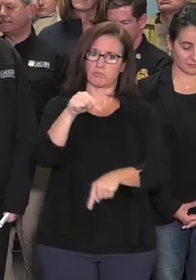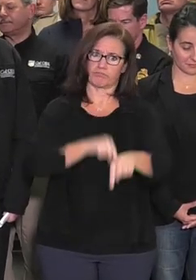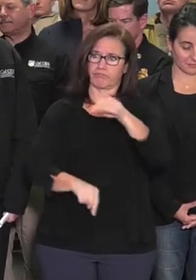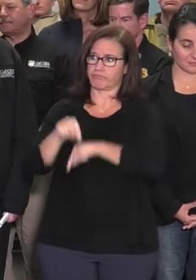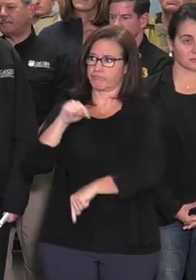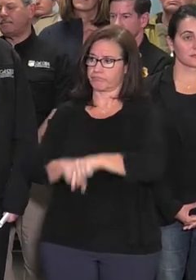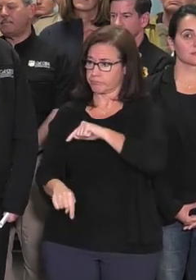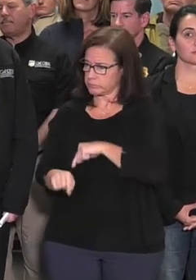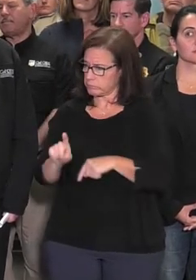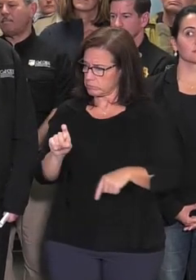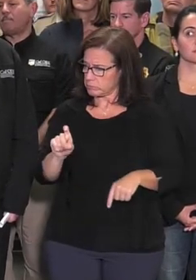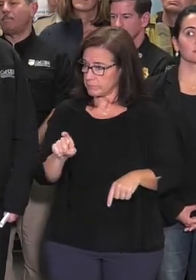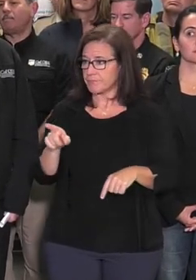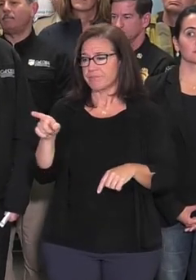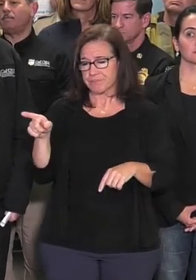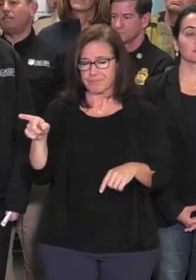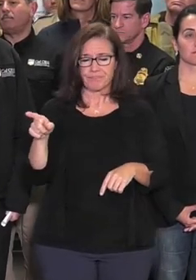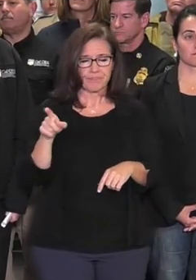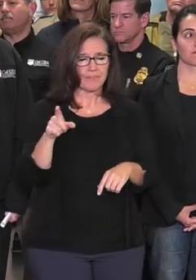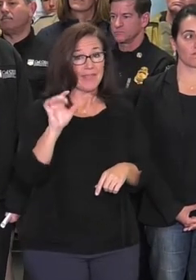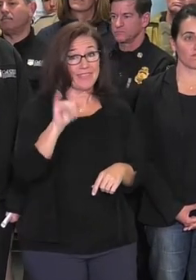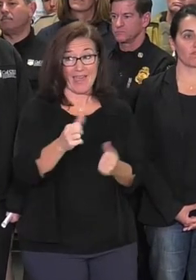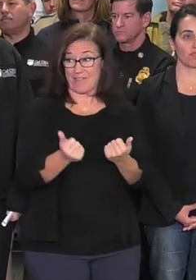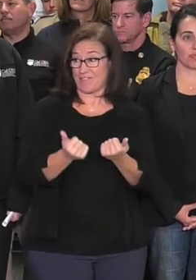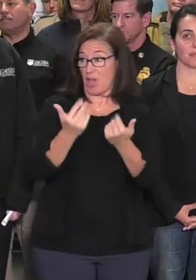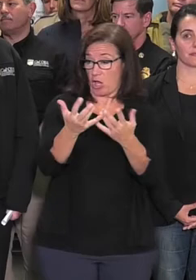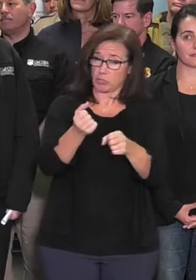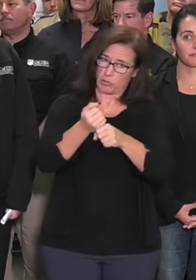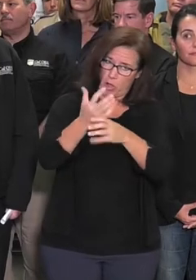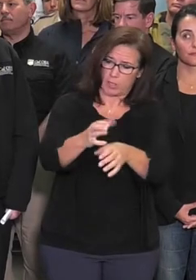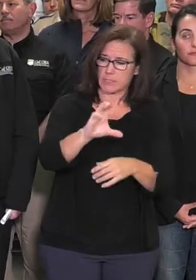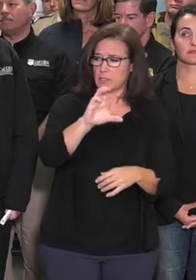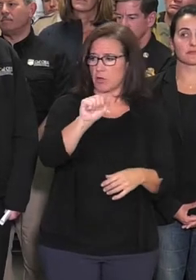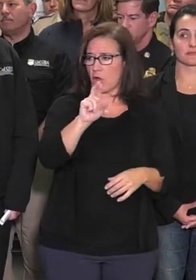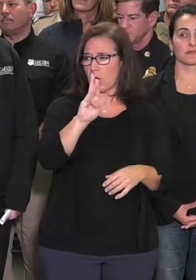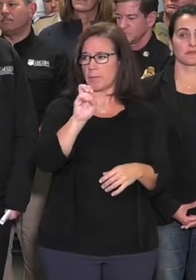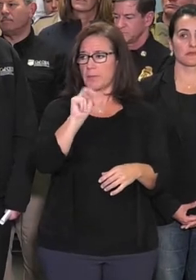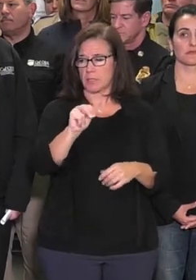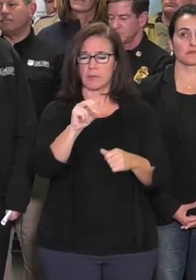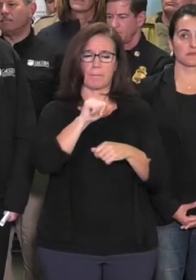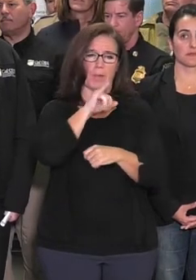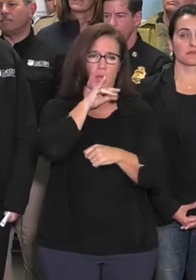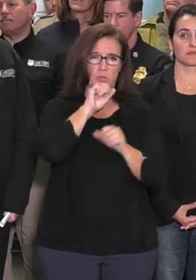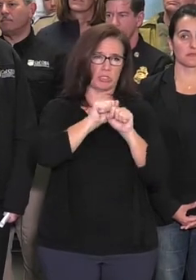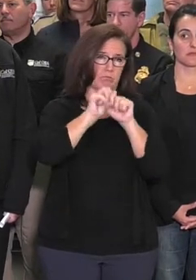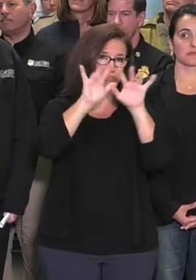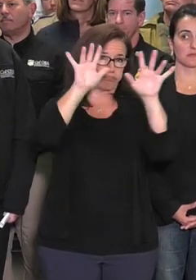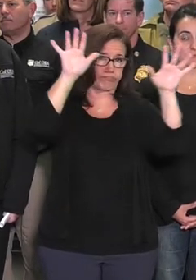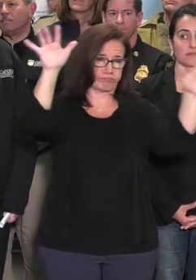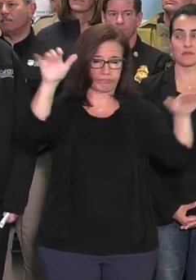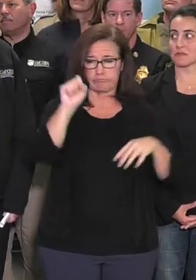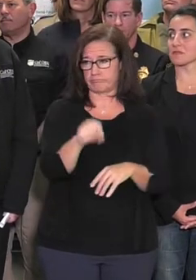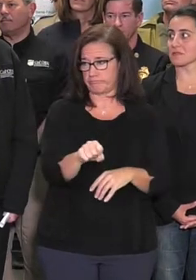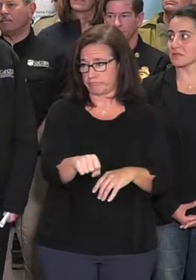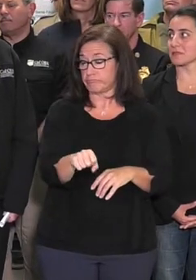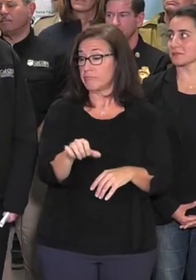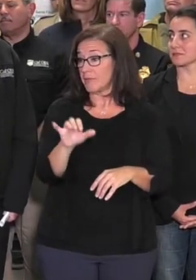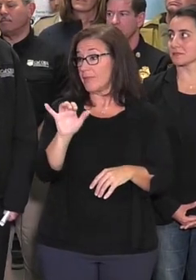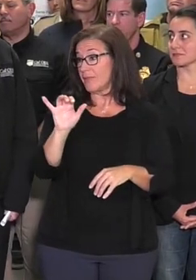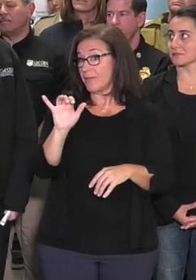of carbon pollution into the environment, in the air. And that will offset a lot of